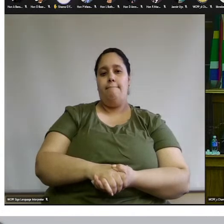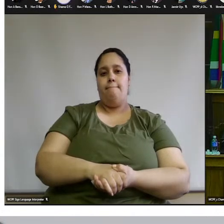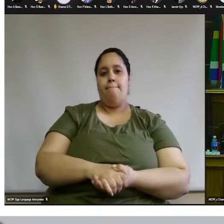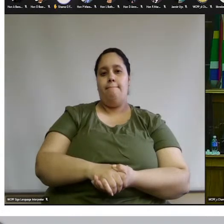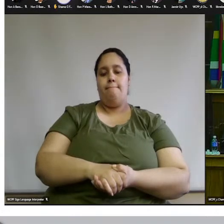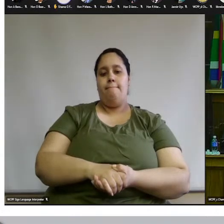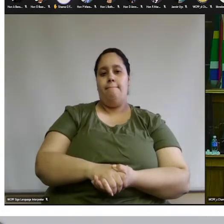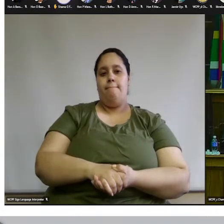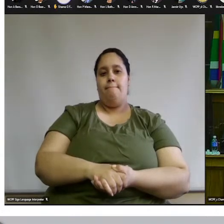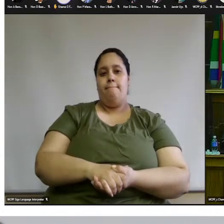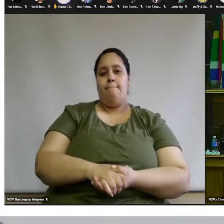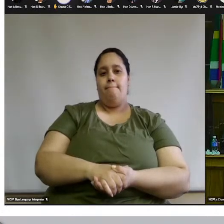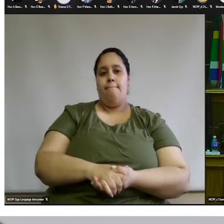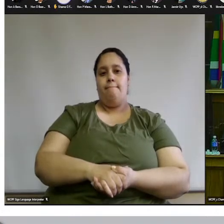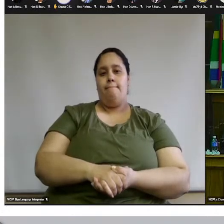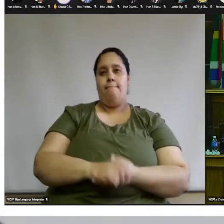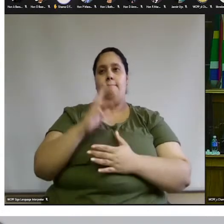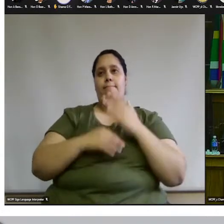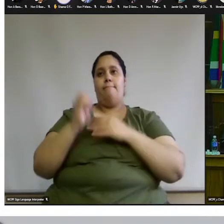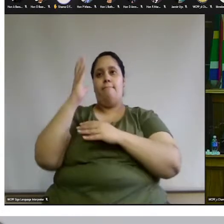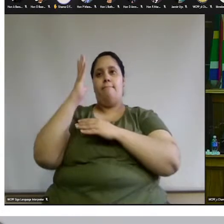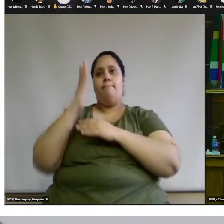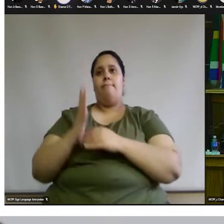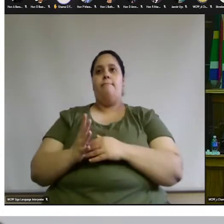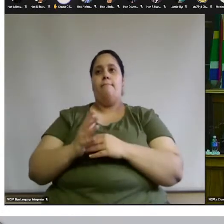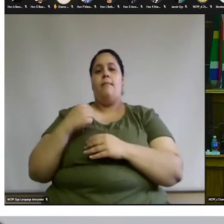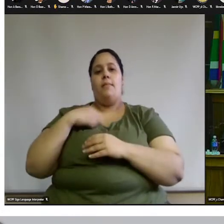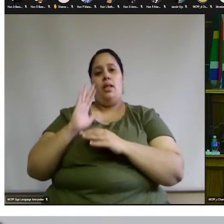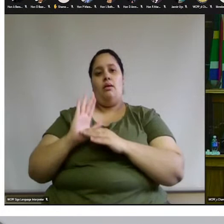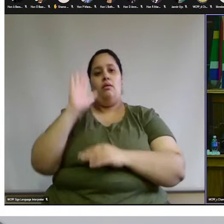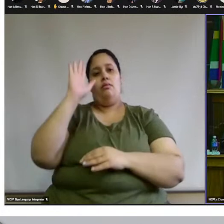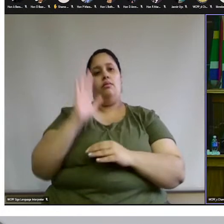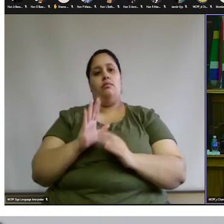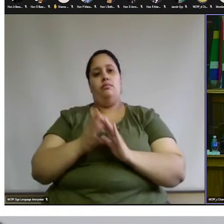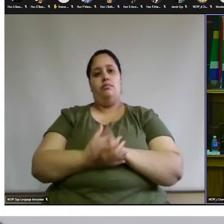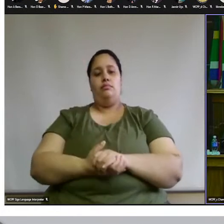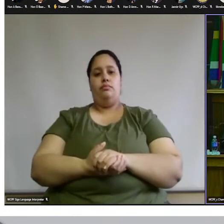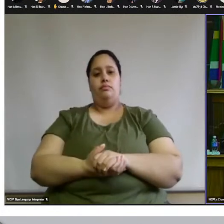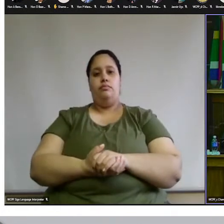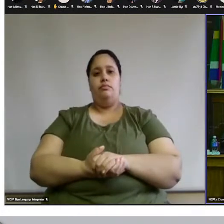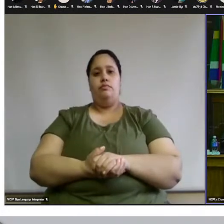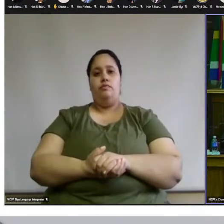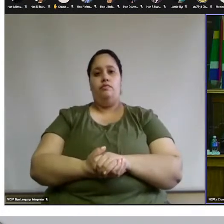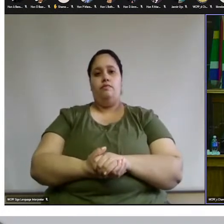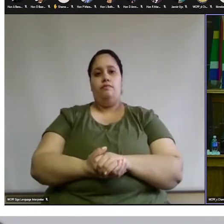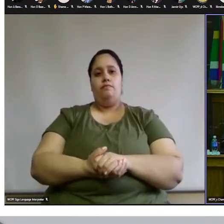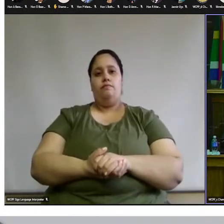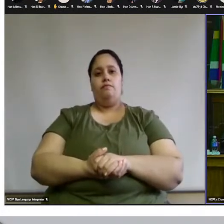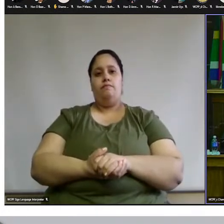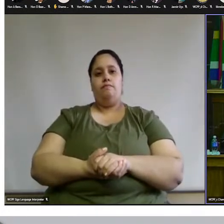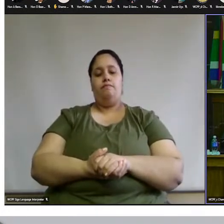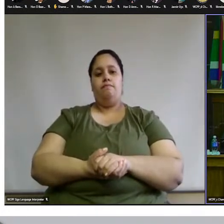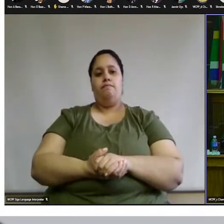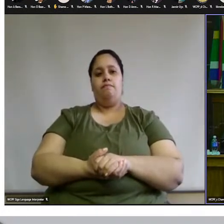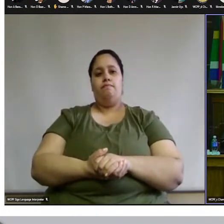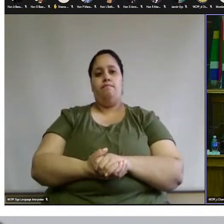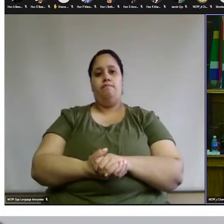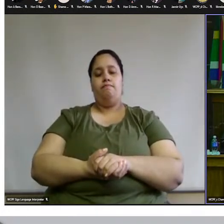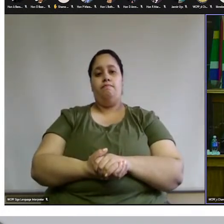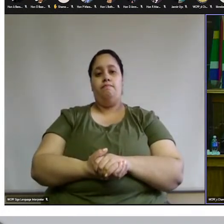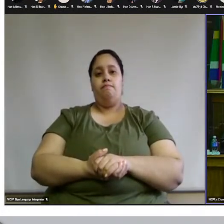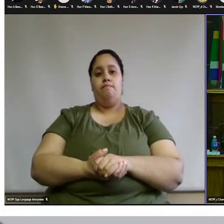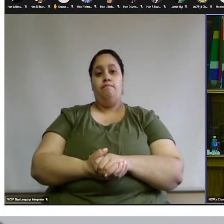Honourable Speaker, if I may, my hand is up, if you'd recognise me. I recognise you, Honourable Fernandes. Minister